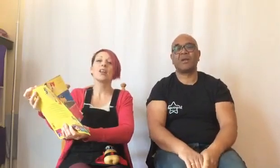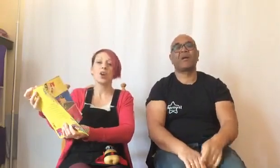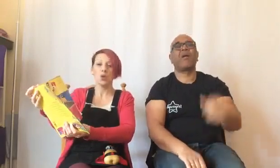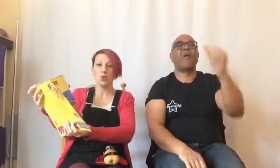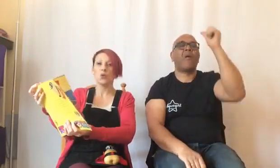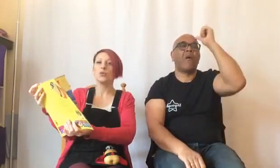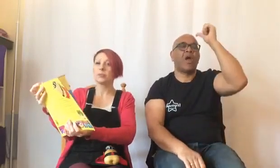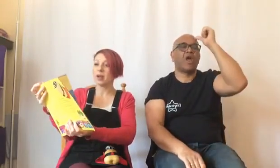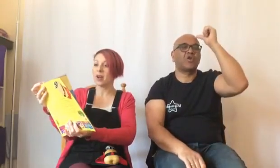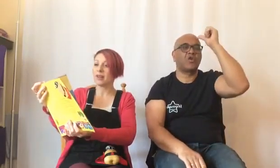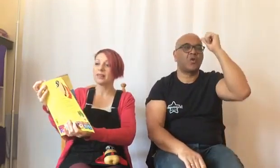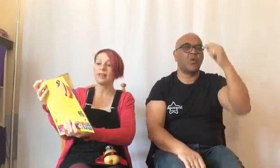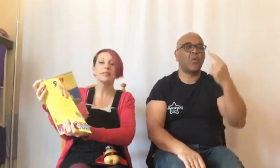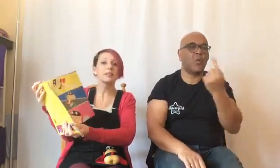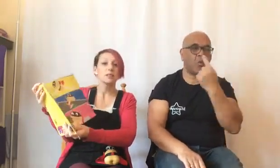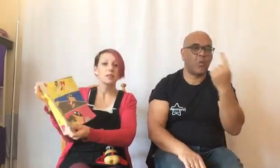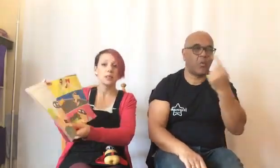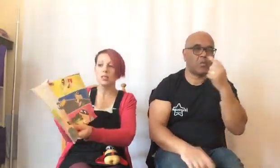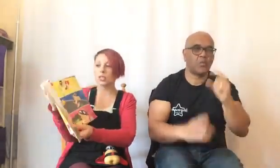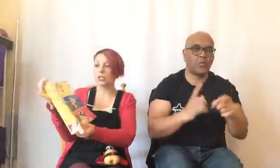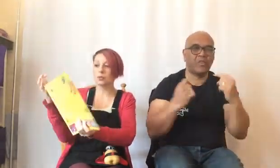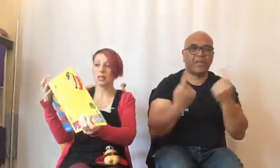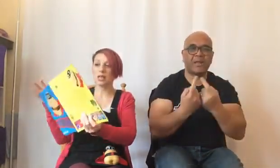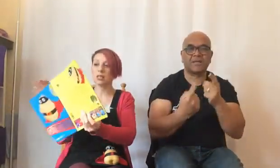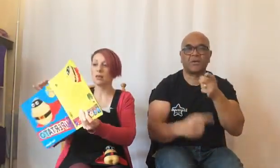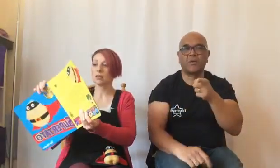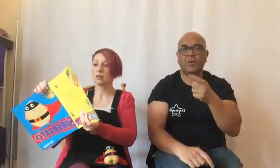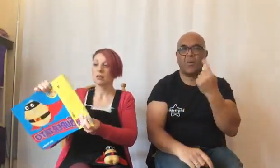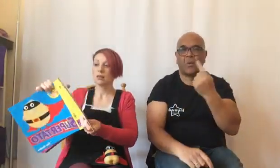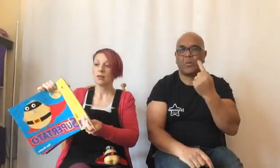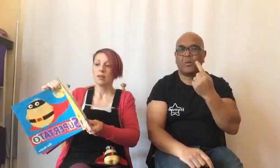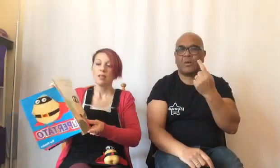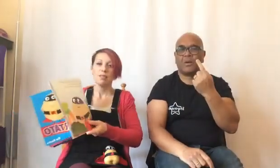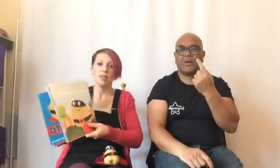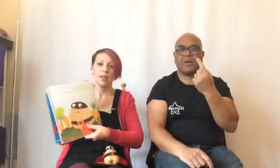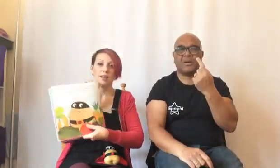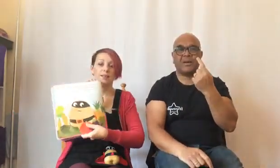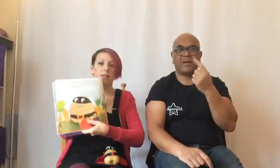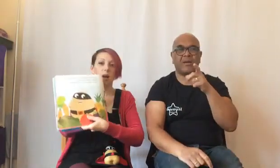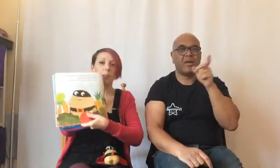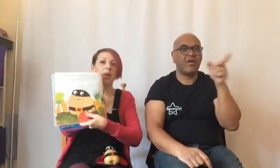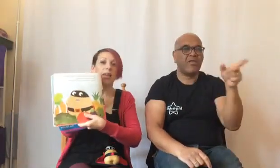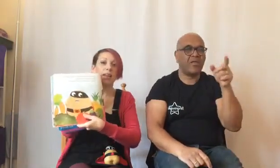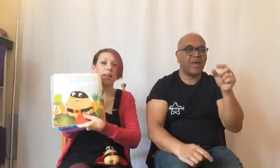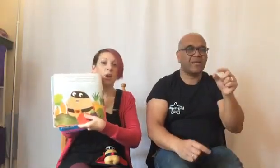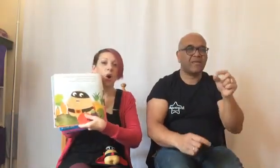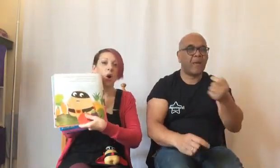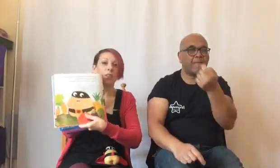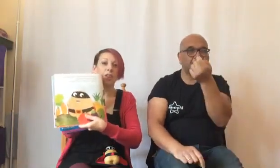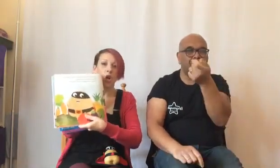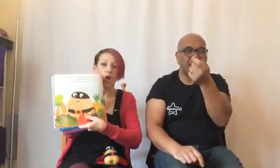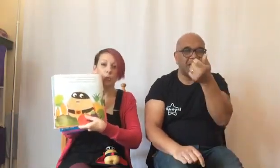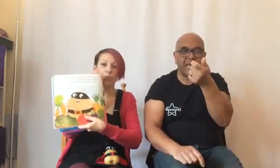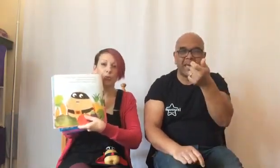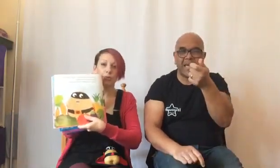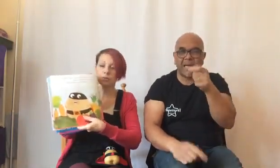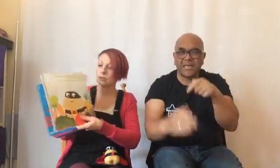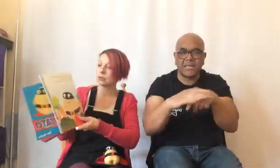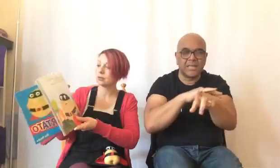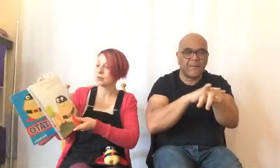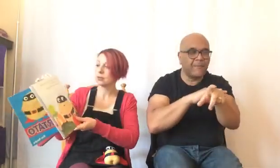I know who's behind this, said Supertato. There's a pea on the